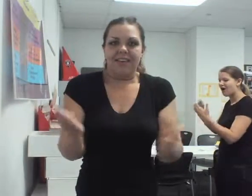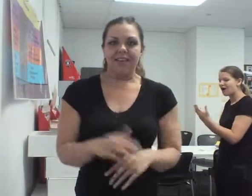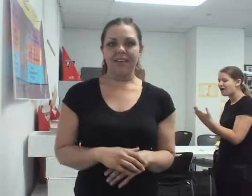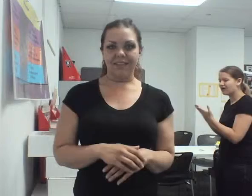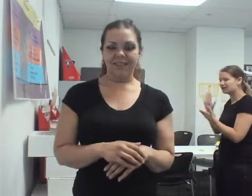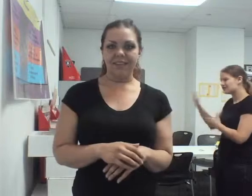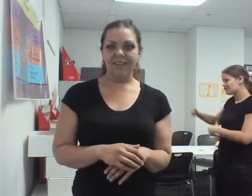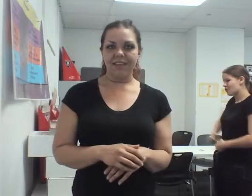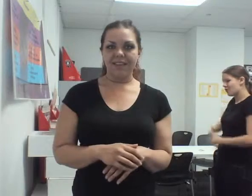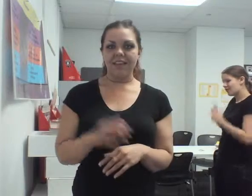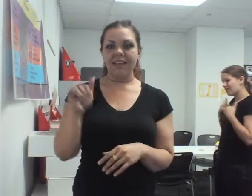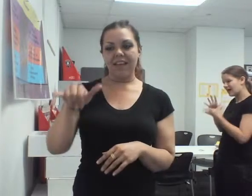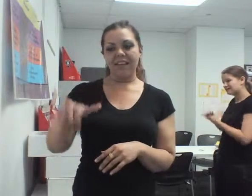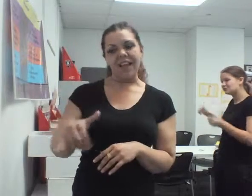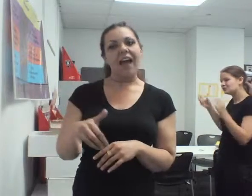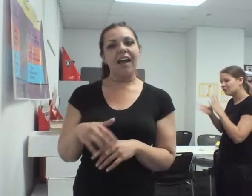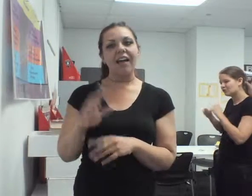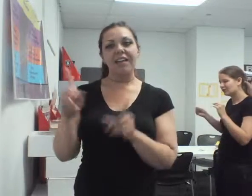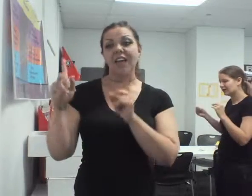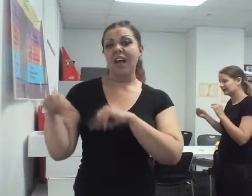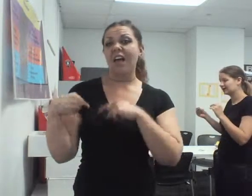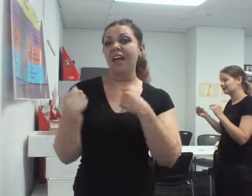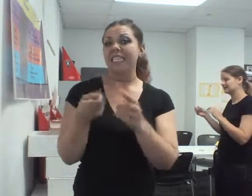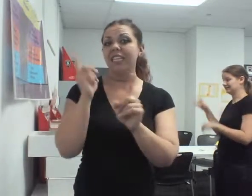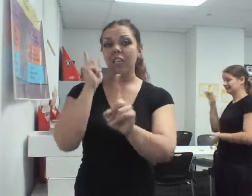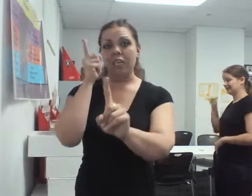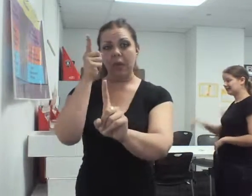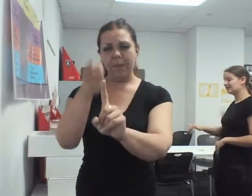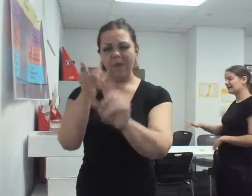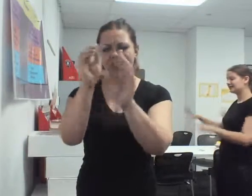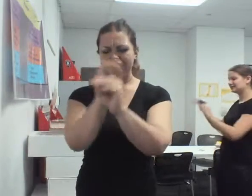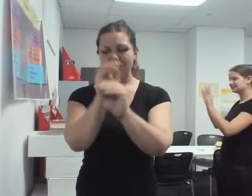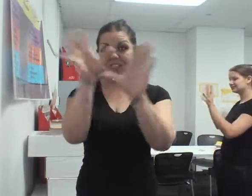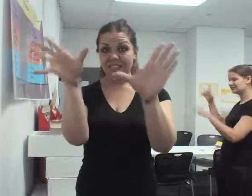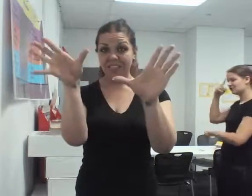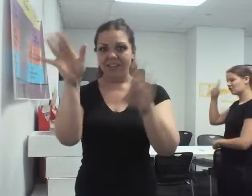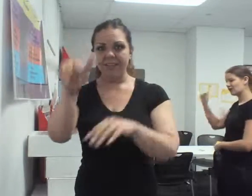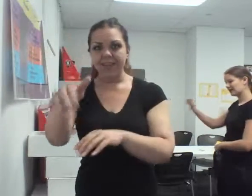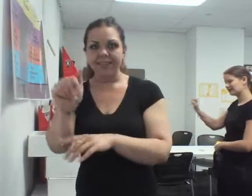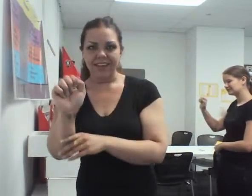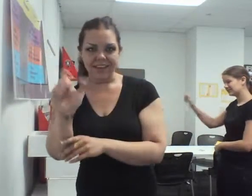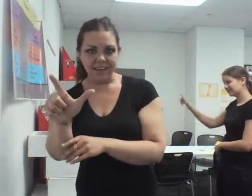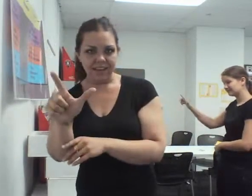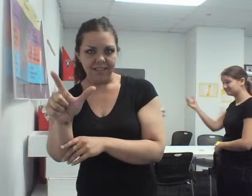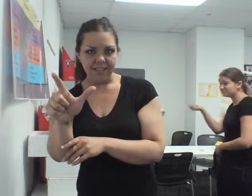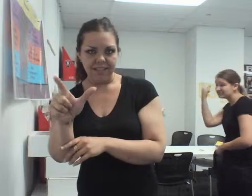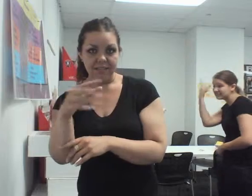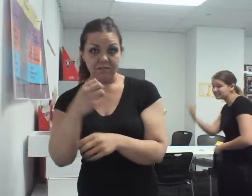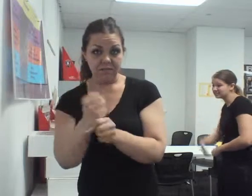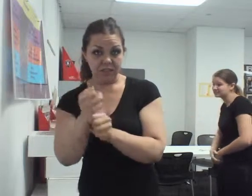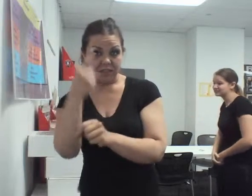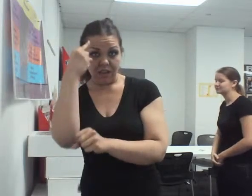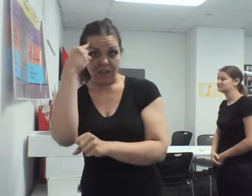is completely crystal clear, that's clear in ASL. Does that make sense? Yeah. Yeah.